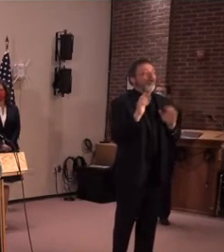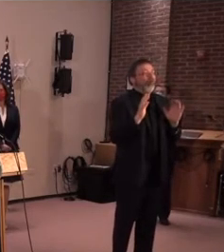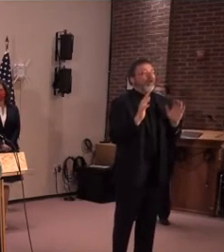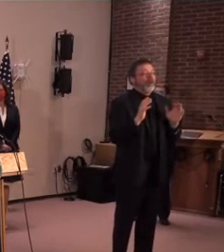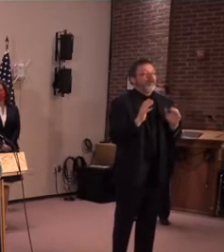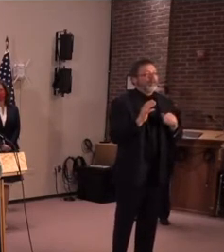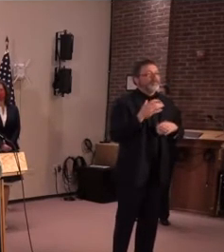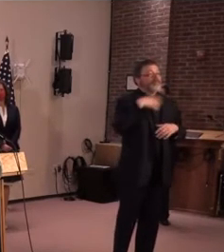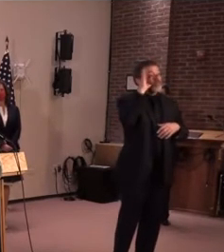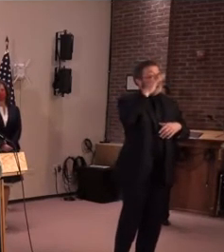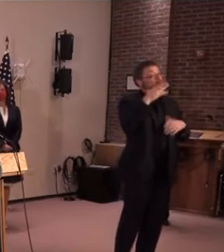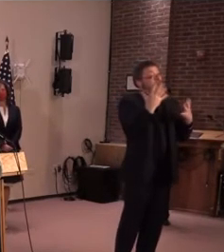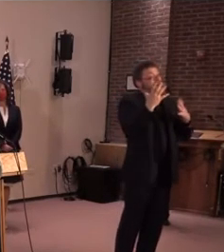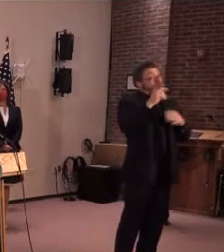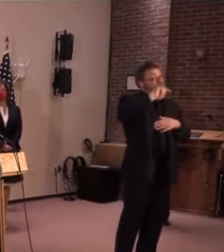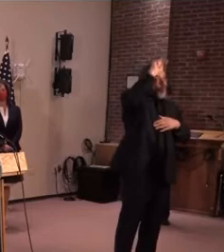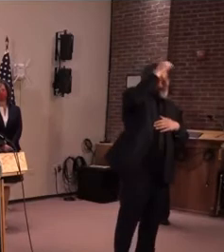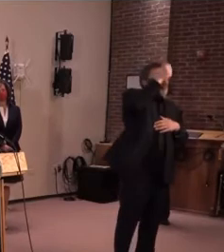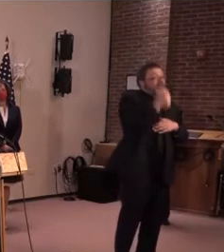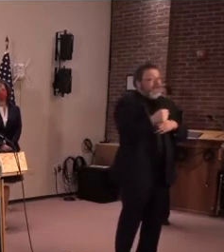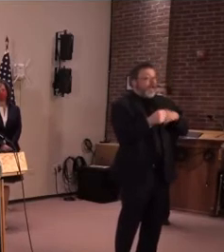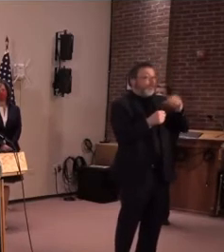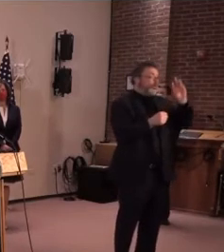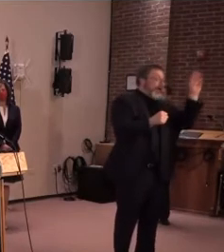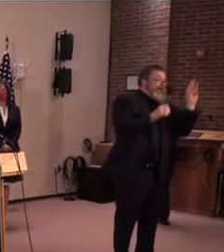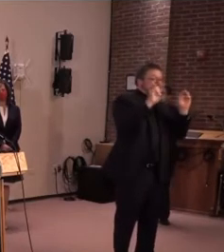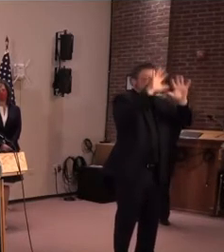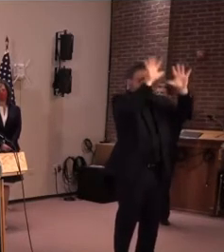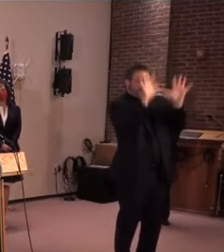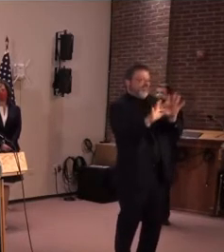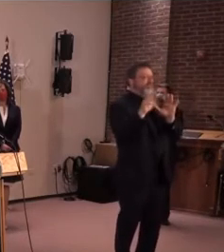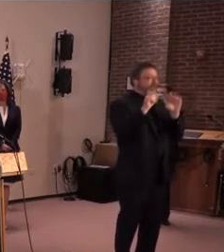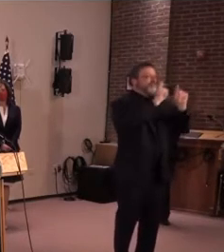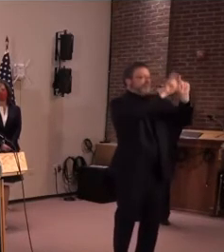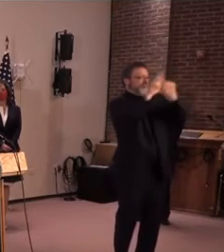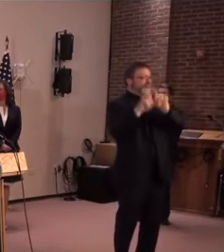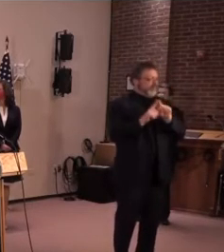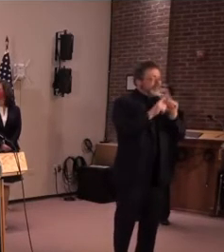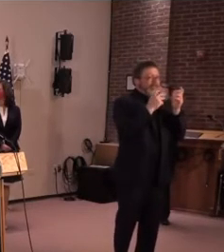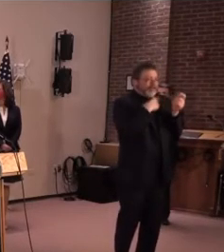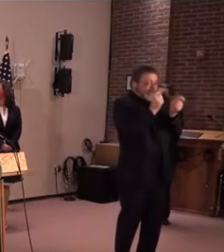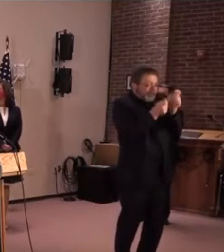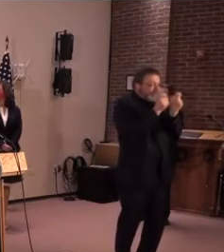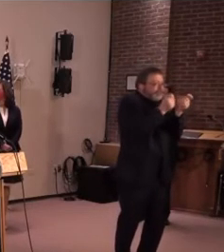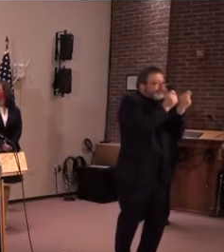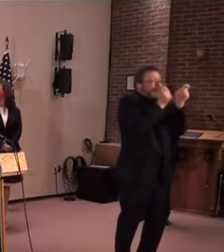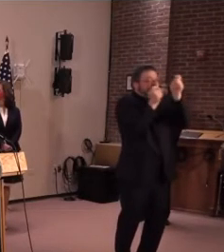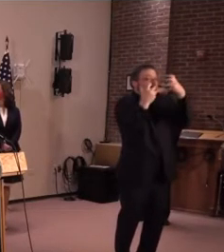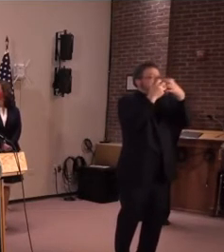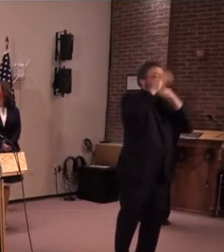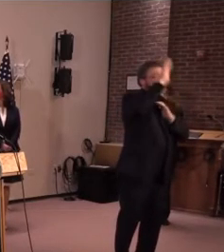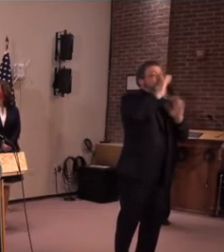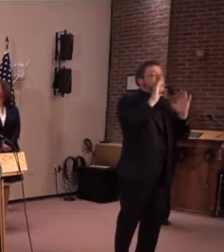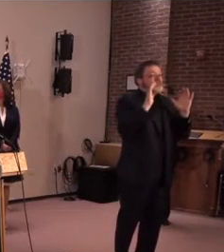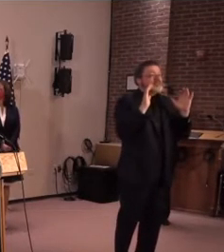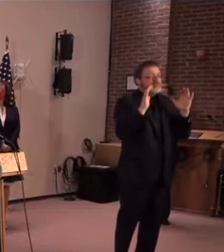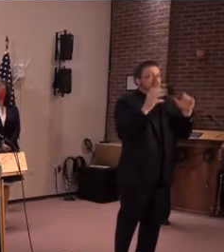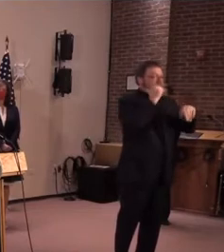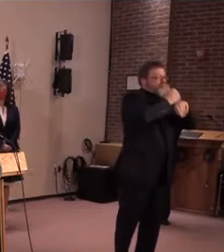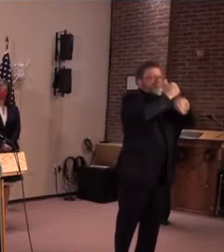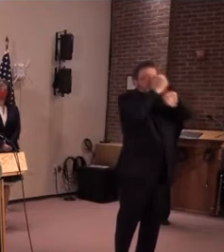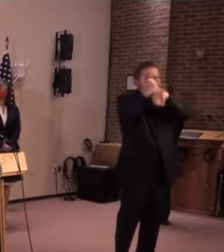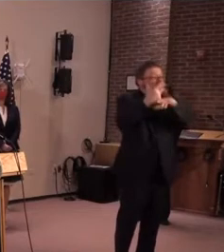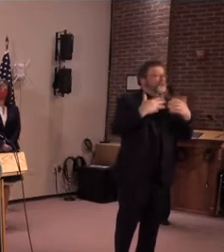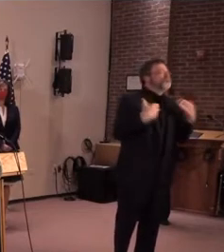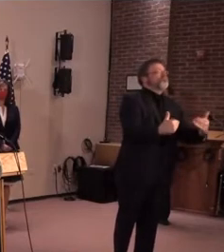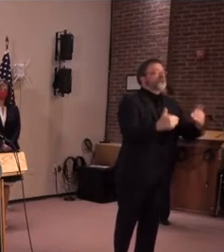region, so this grant funding would be flexible to be used for programs like buy local